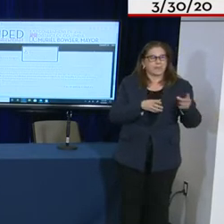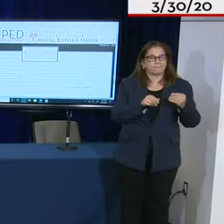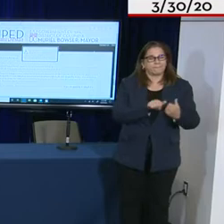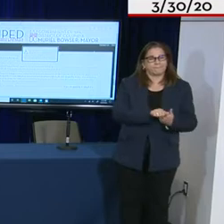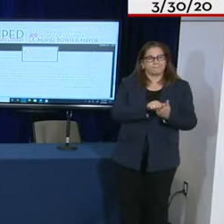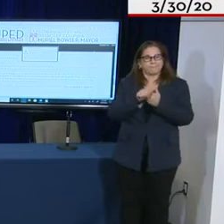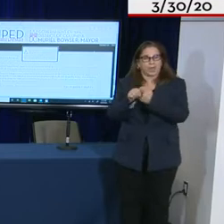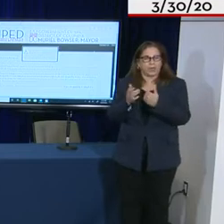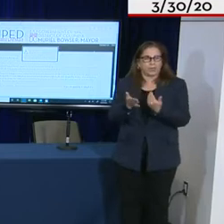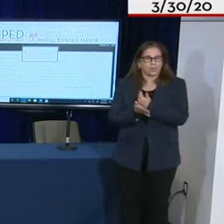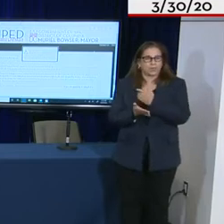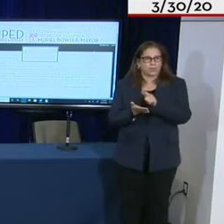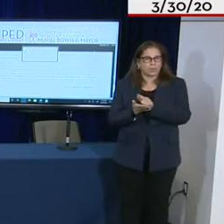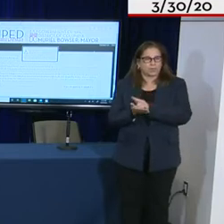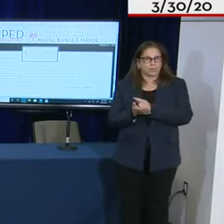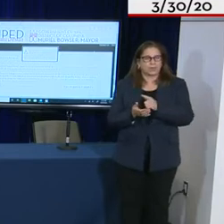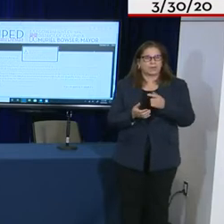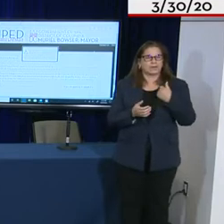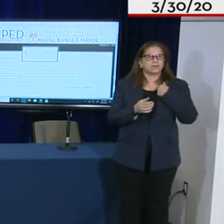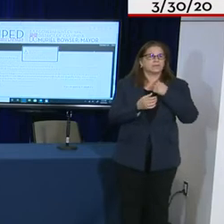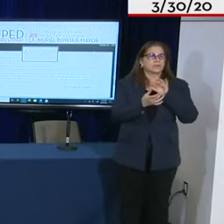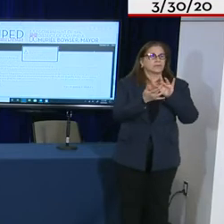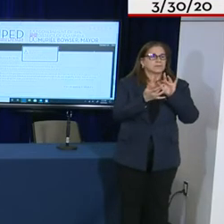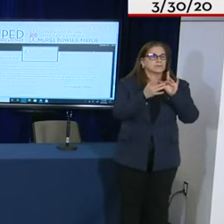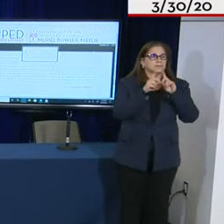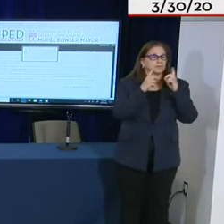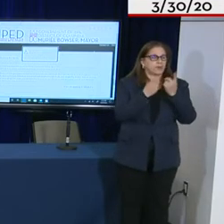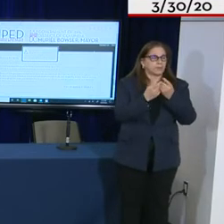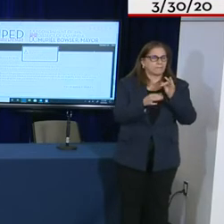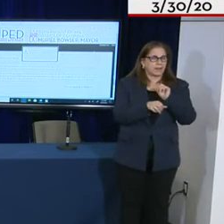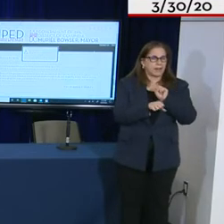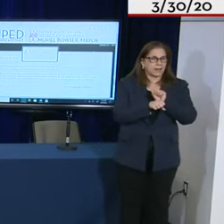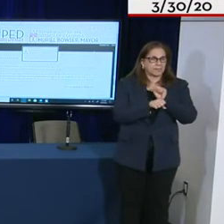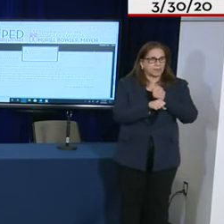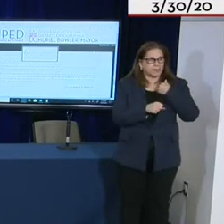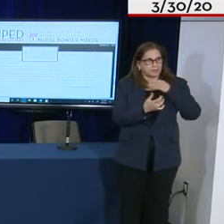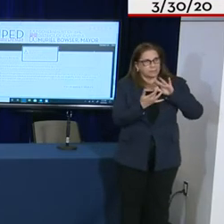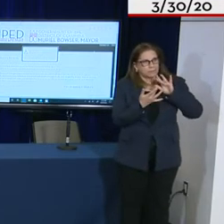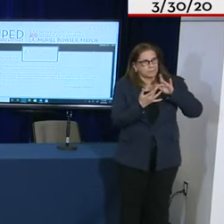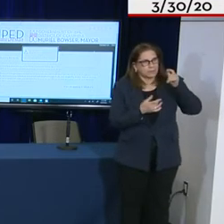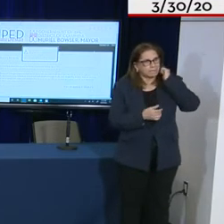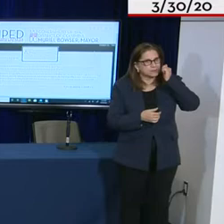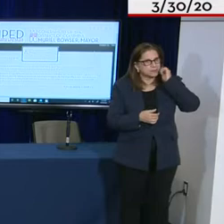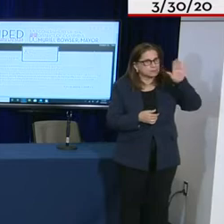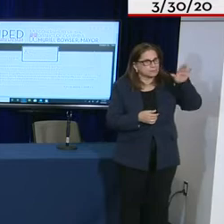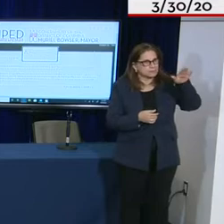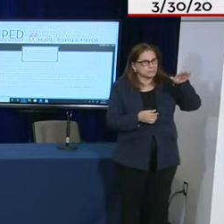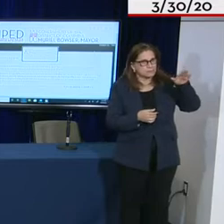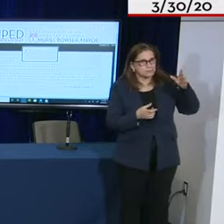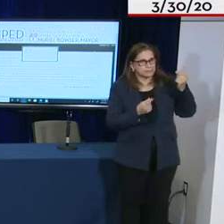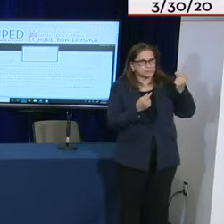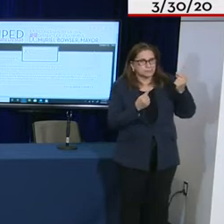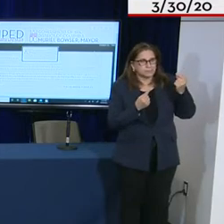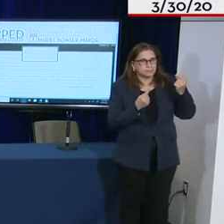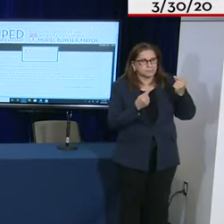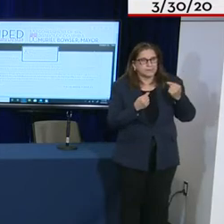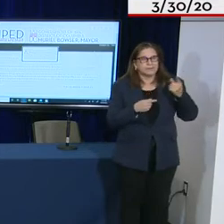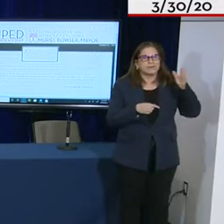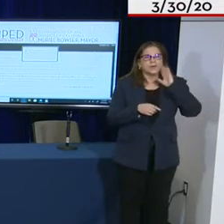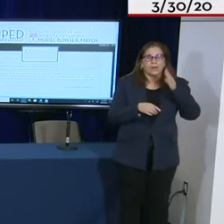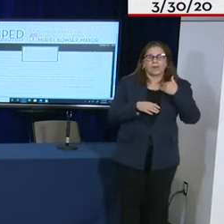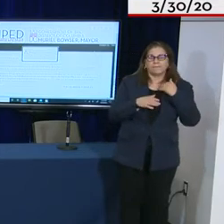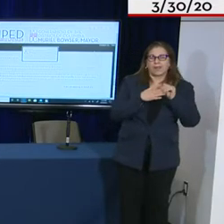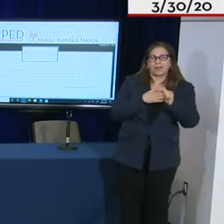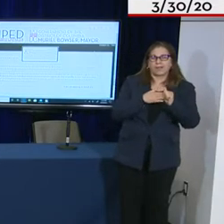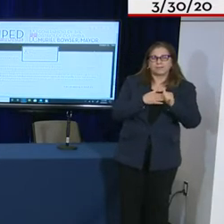Department of Labor literally every day, multiple times a day. There will be some guidance issued between today and